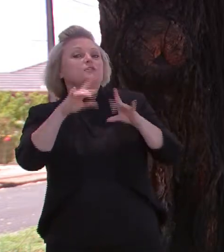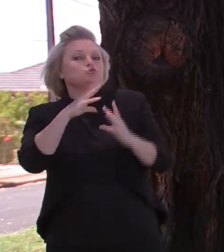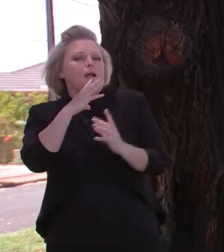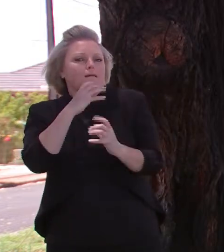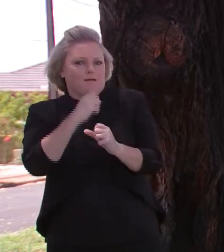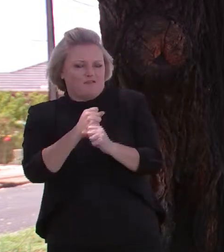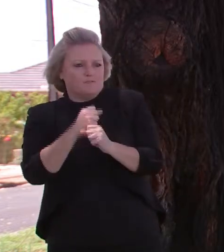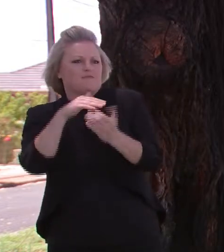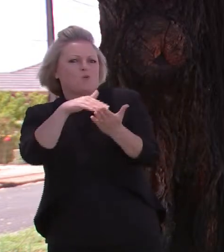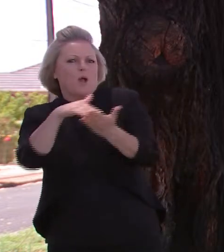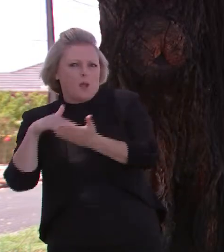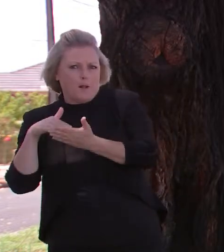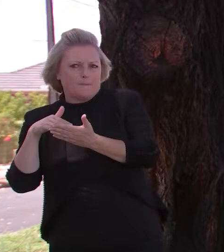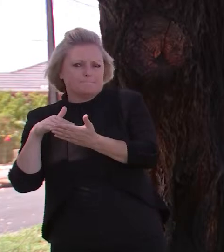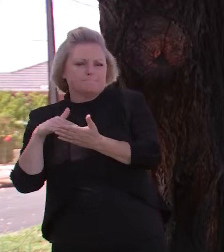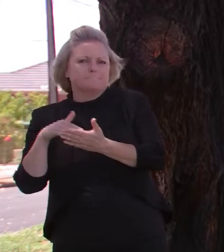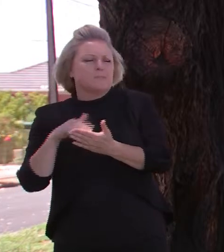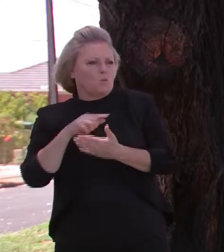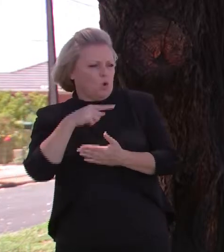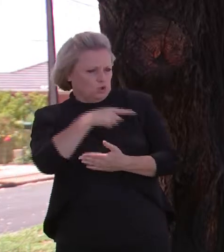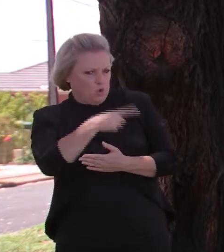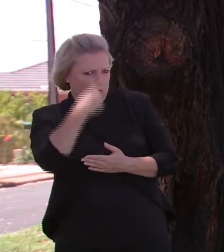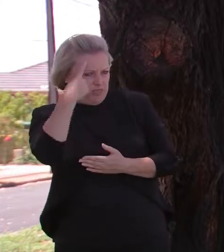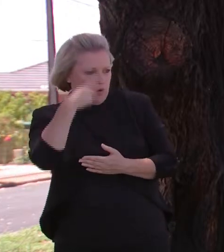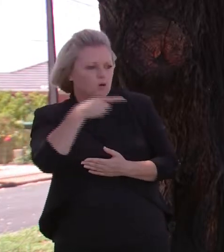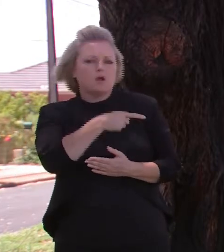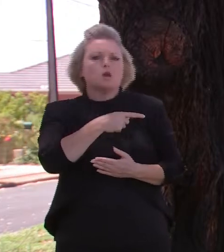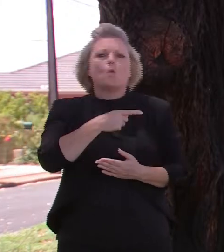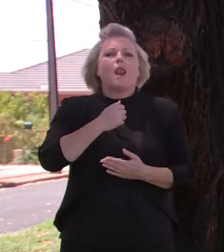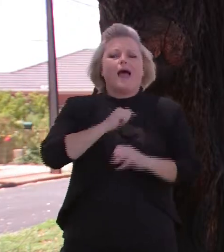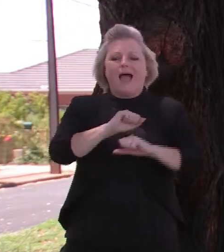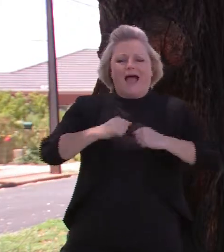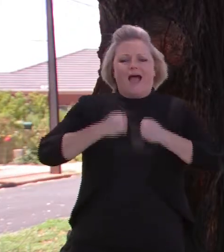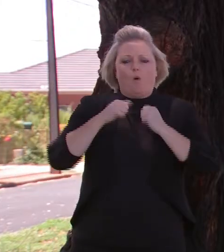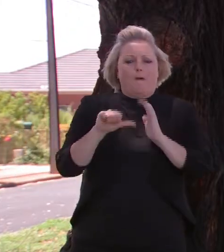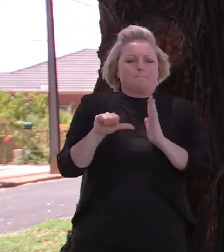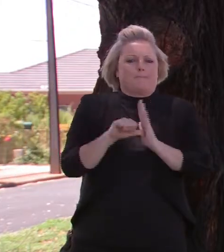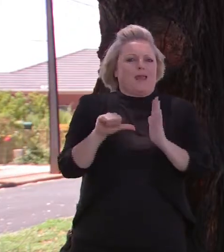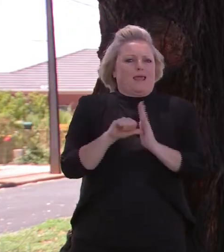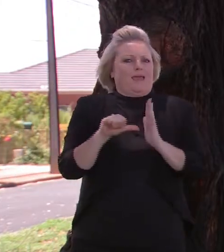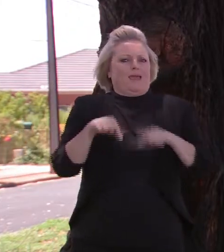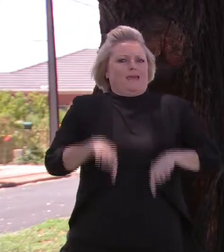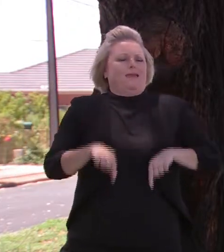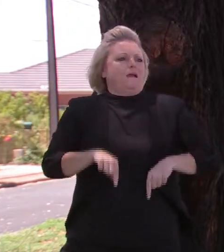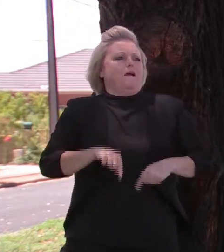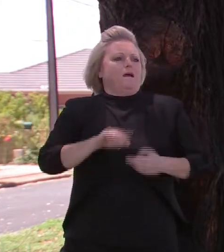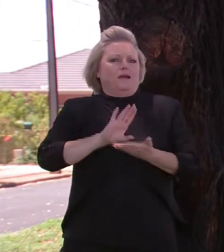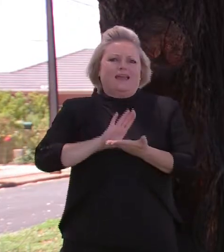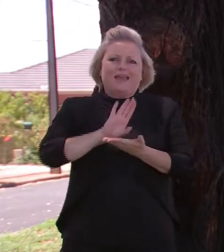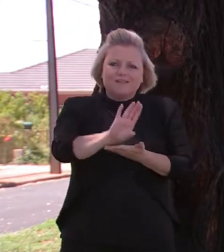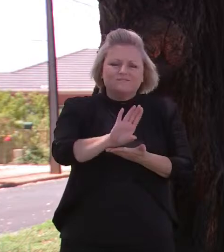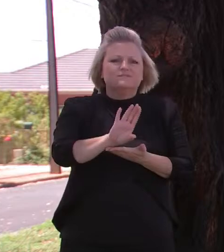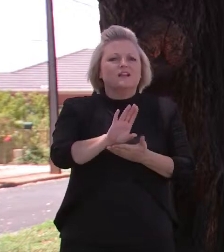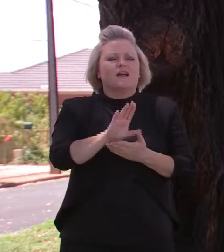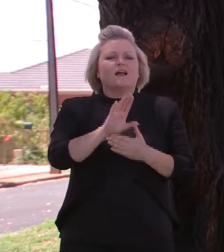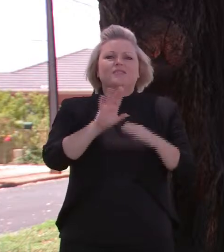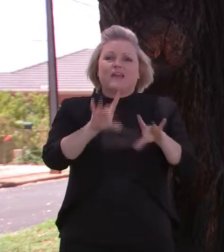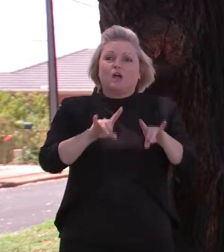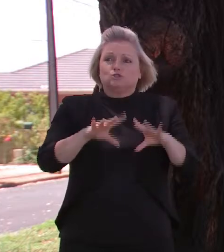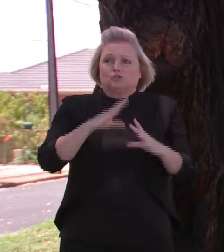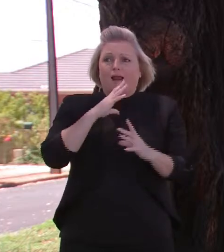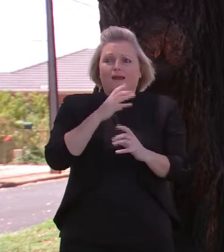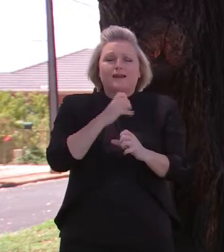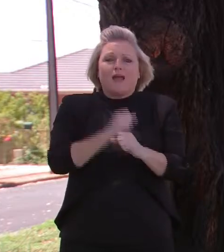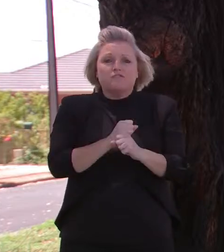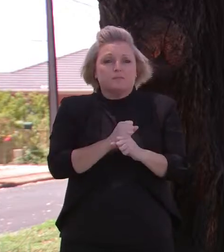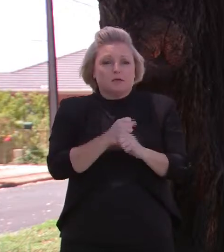Well, I think I've answered that. Our package was far more generous in South Australia. The Commonwealth have been more than generous to the states in terms